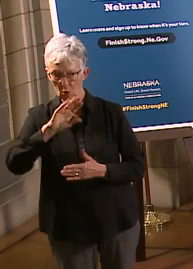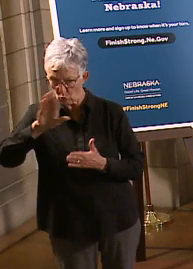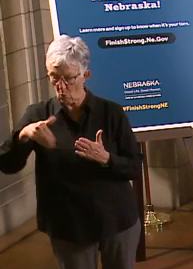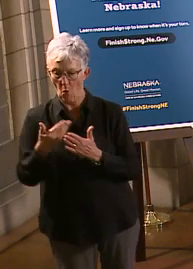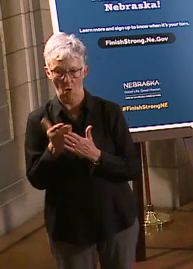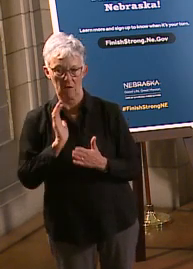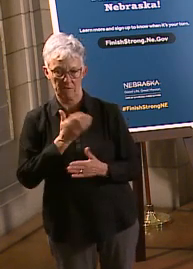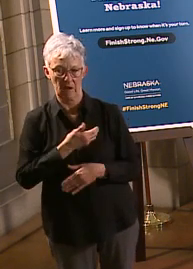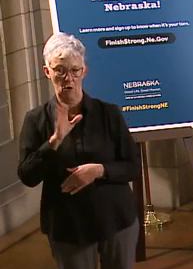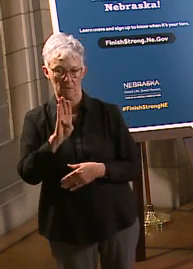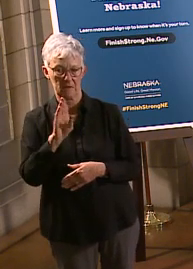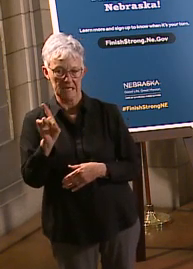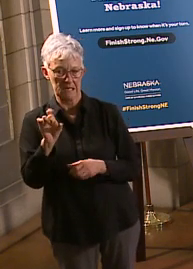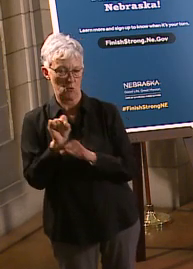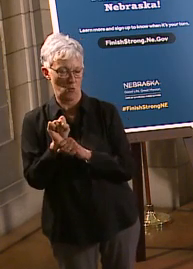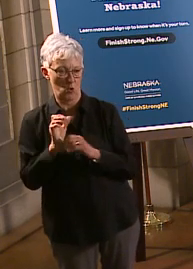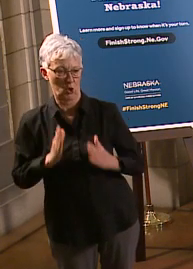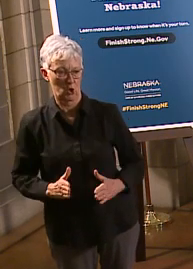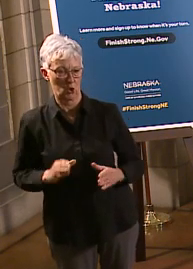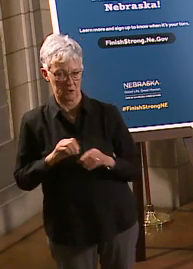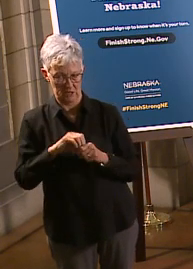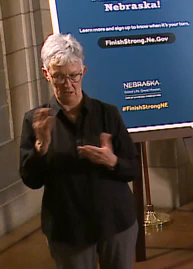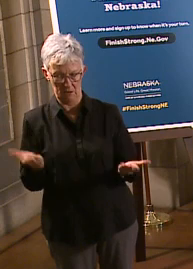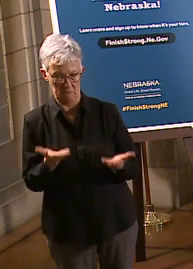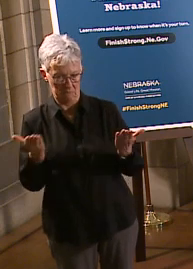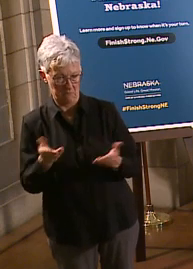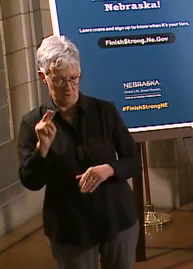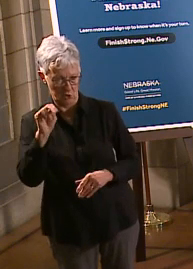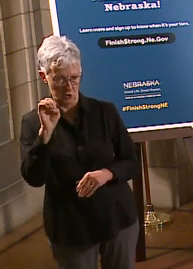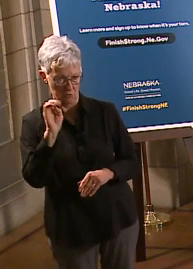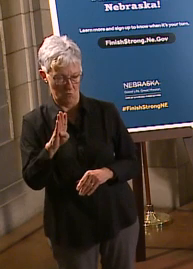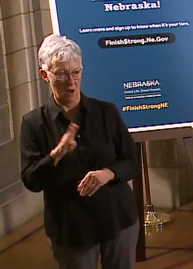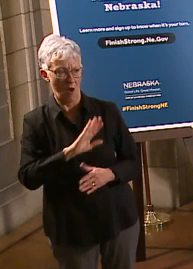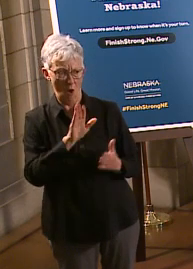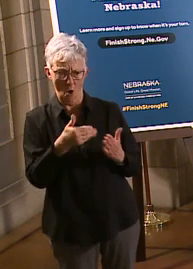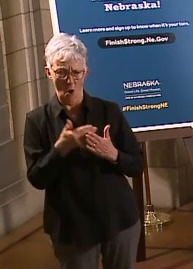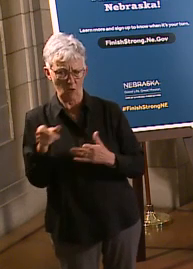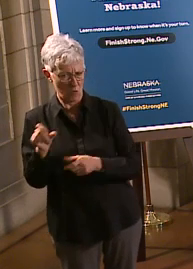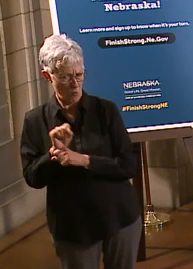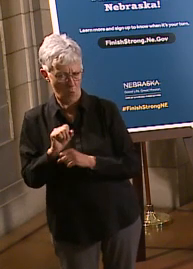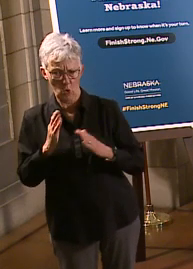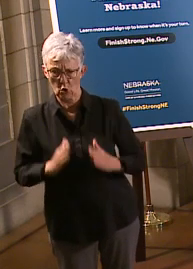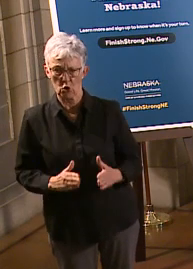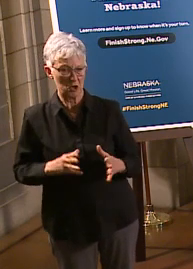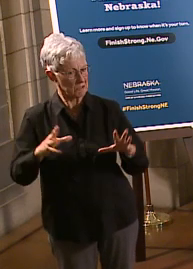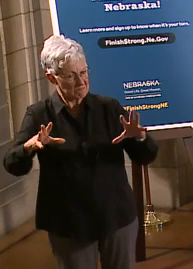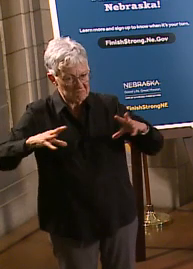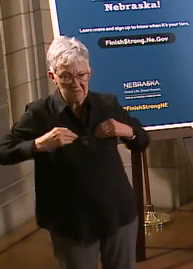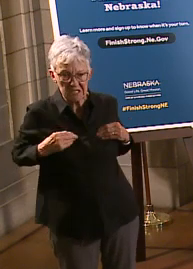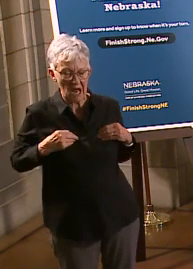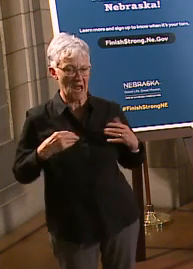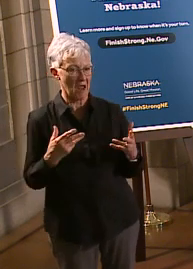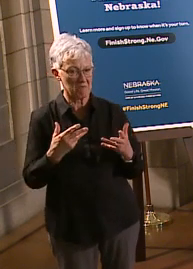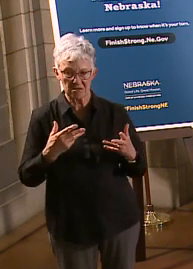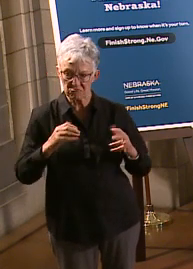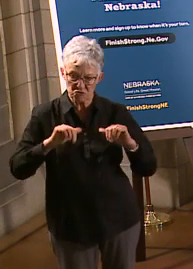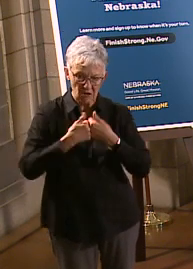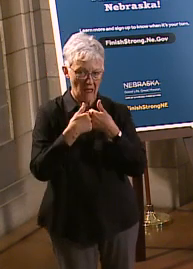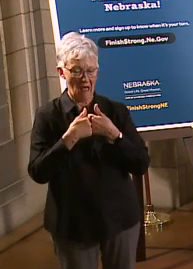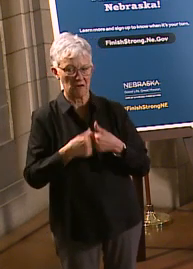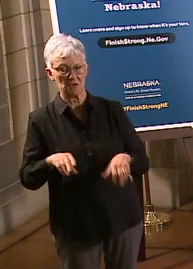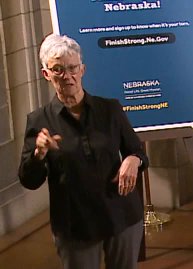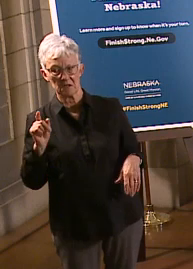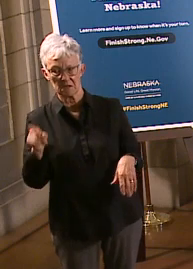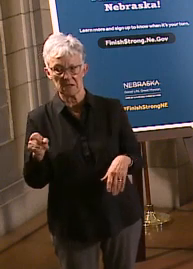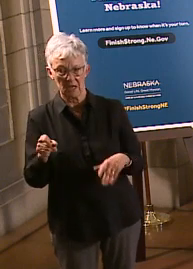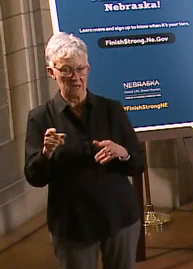across Nebraska, because they've really risen to that challenge. They've followed the protocols. We put in